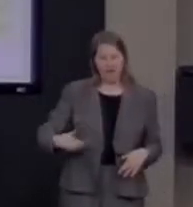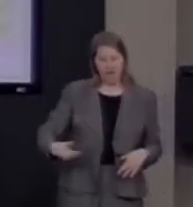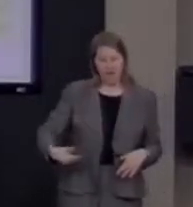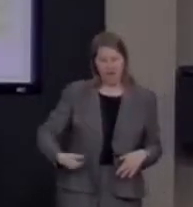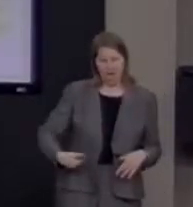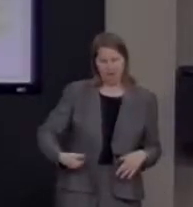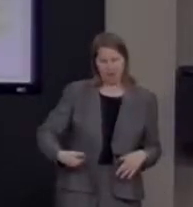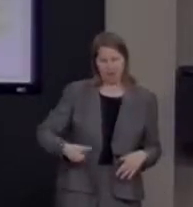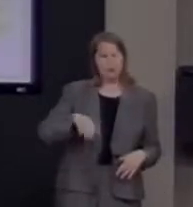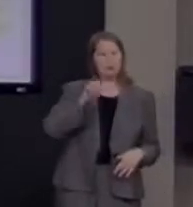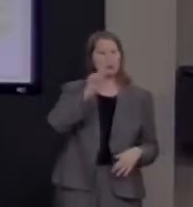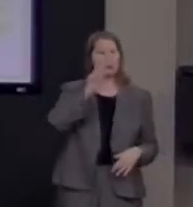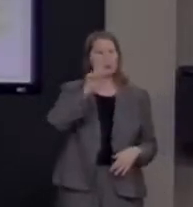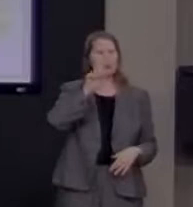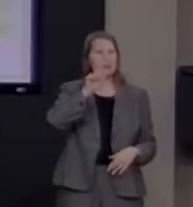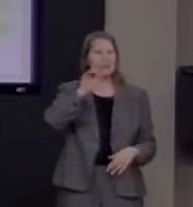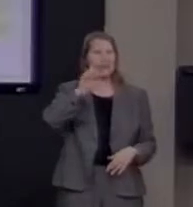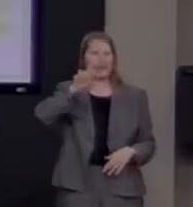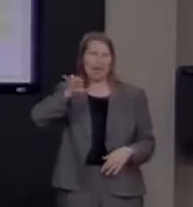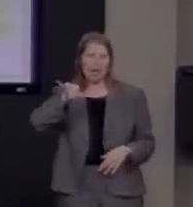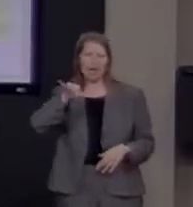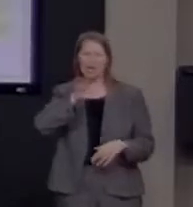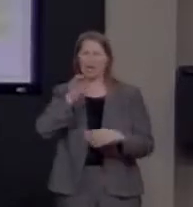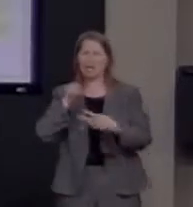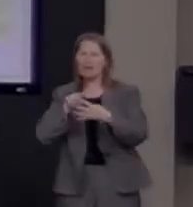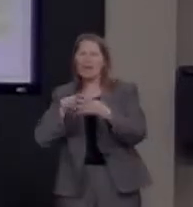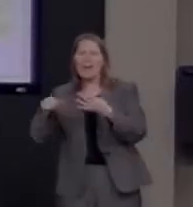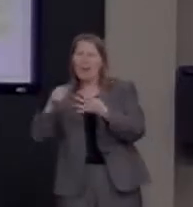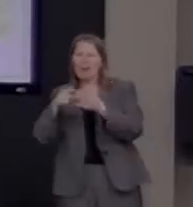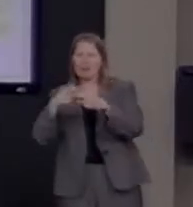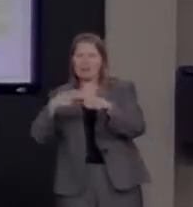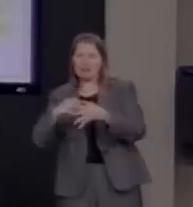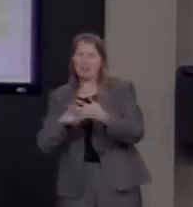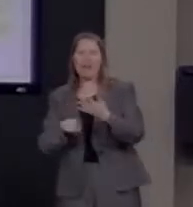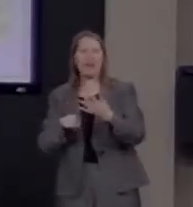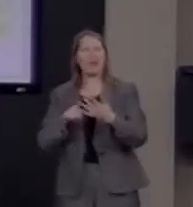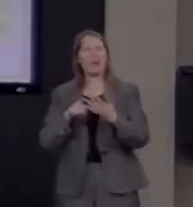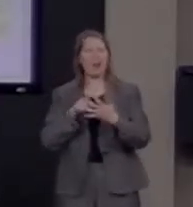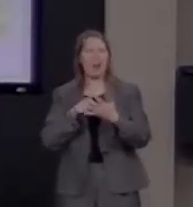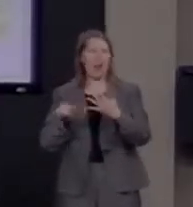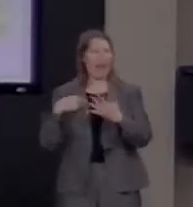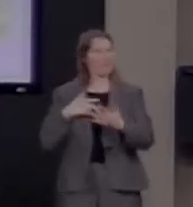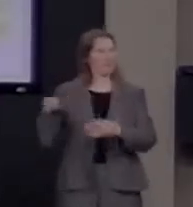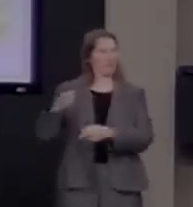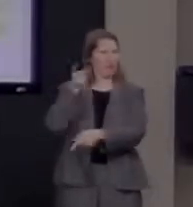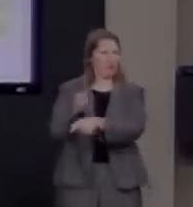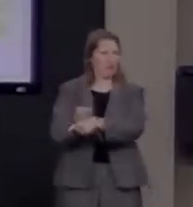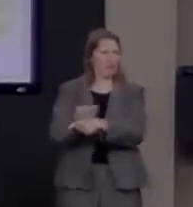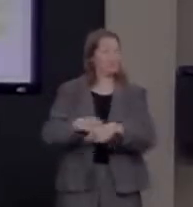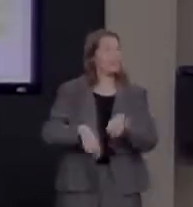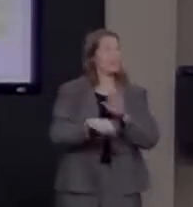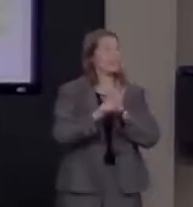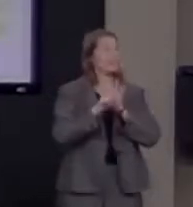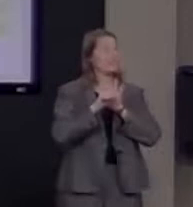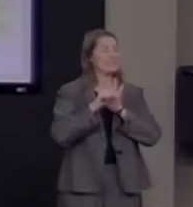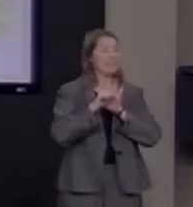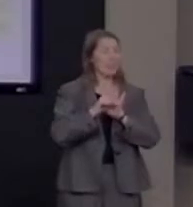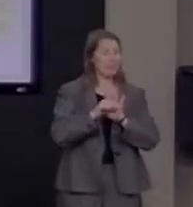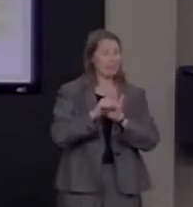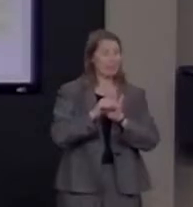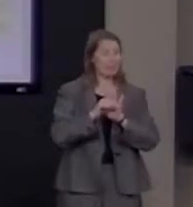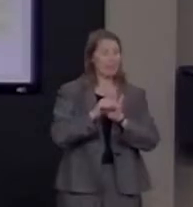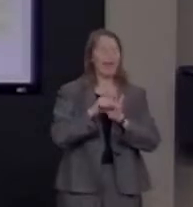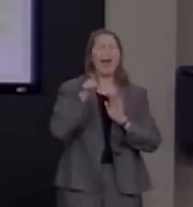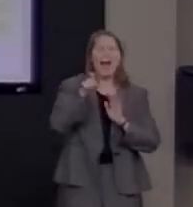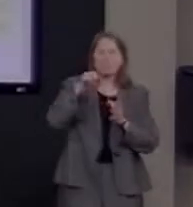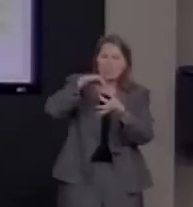Susan Carey and Mathieu Lecouré and others are right in that symbols initially, because symbols need